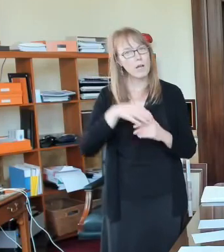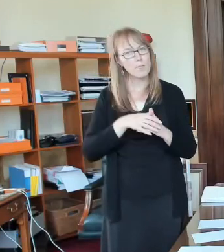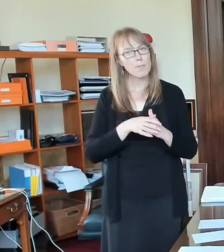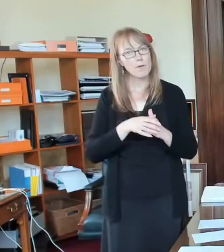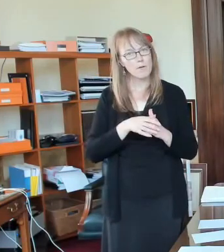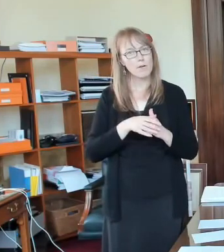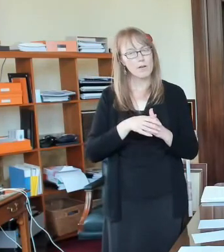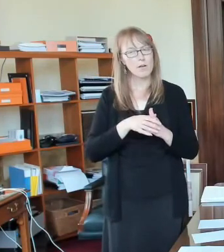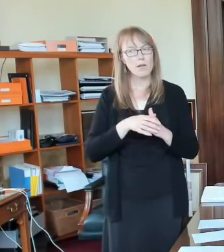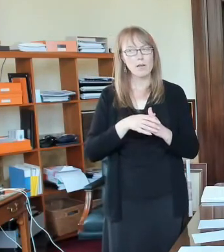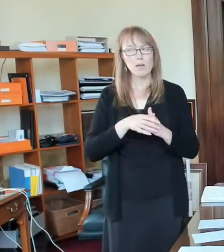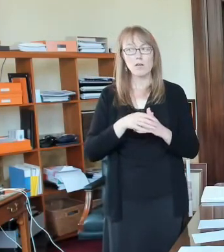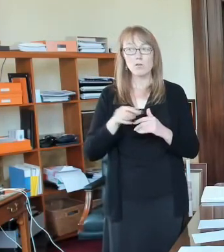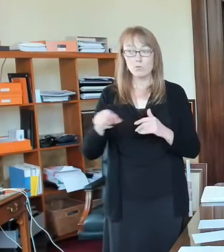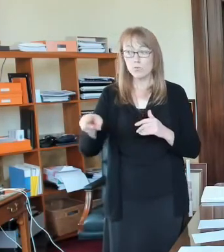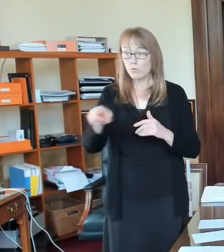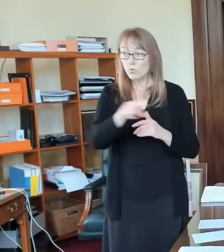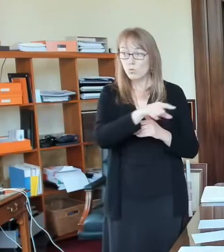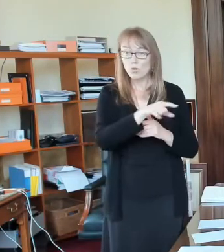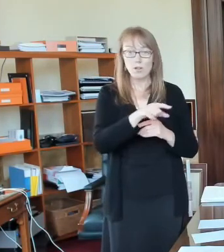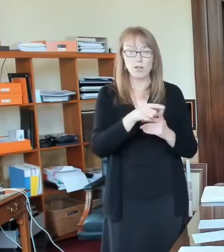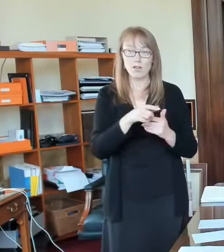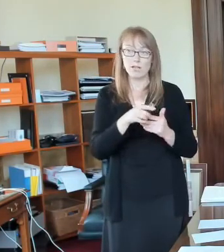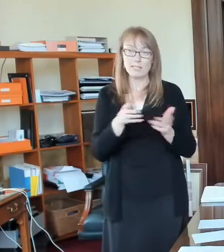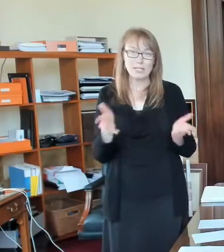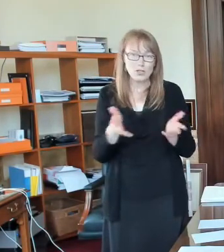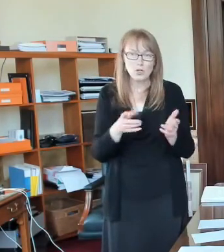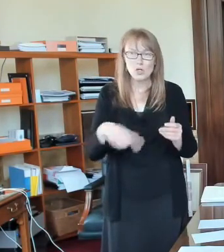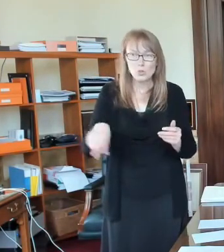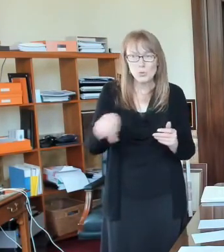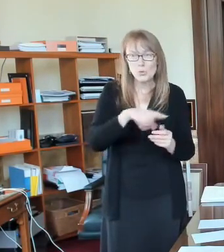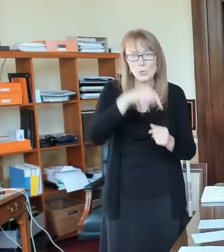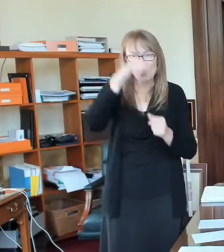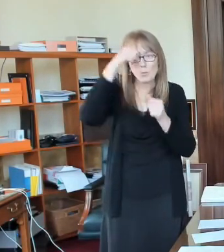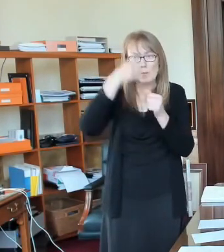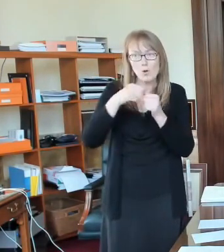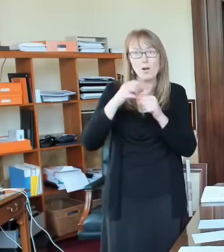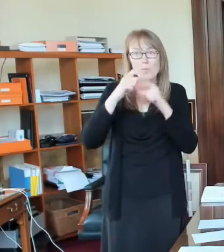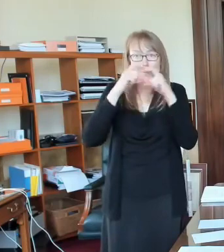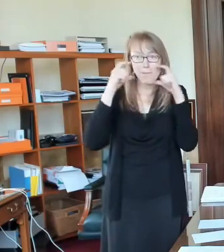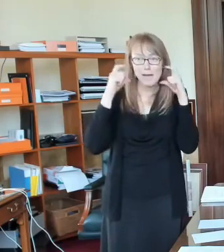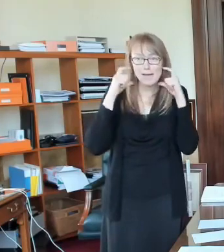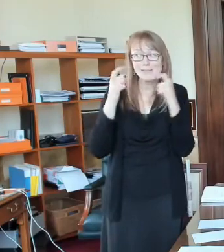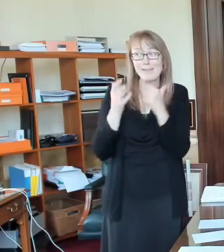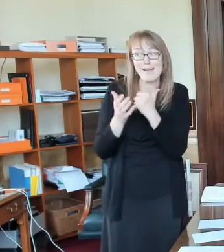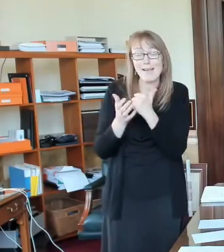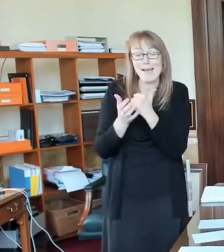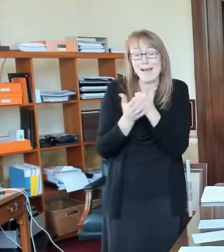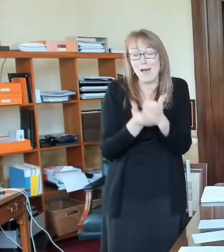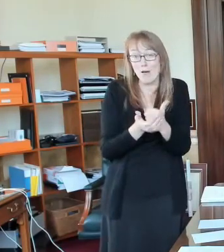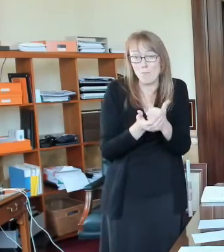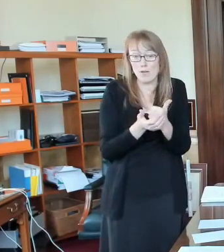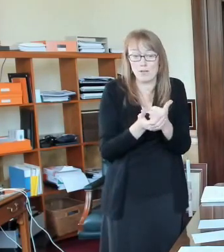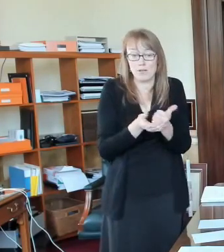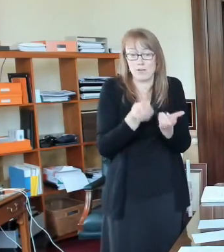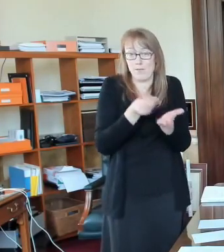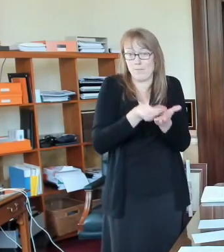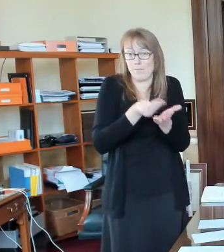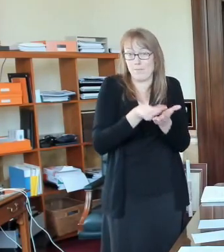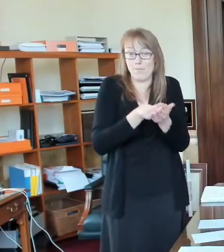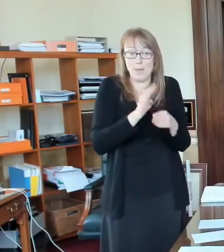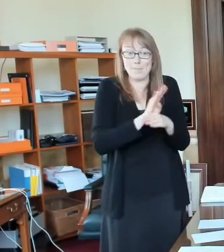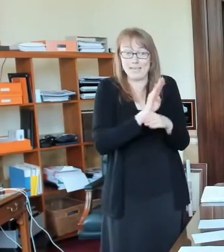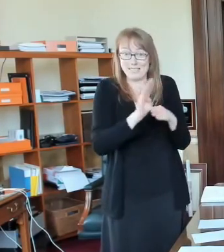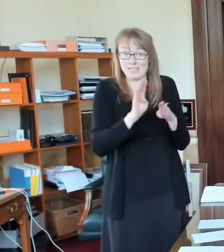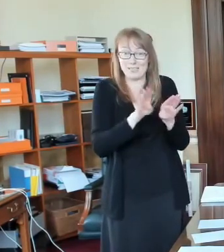is just to remember that wearing a mask can help us keep our businesses open and help us keep our employees employed.